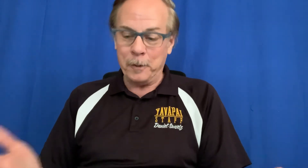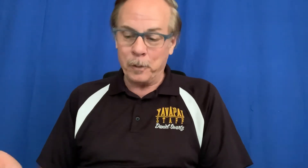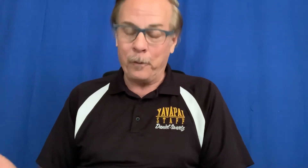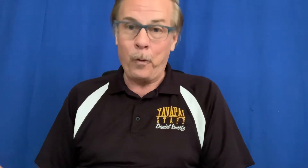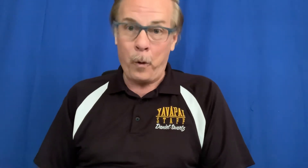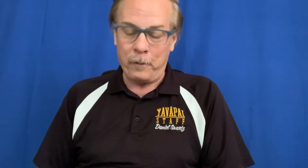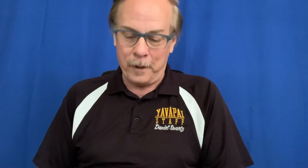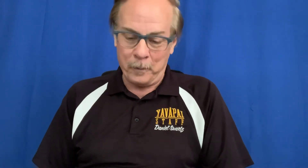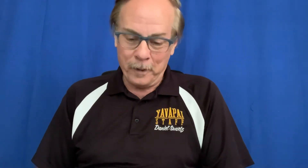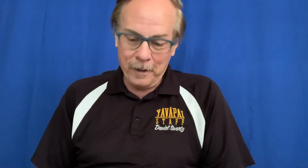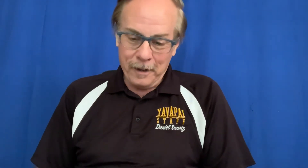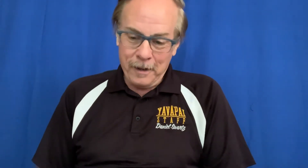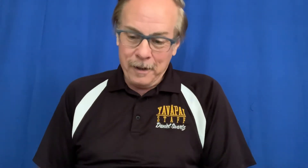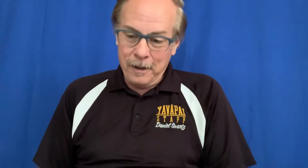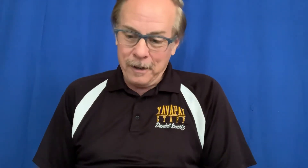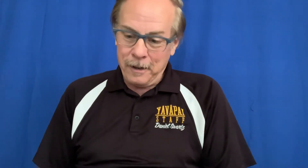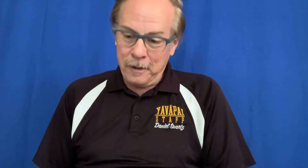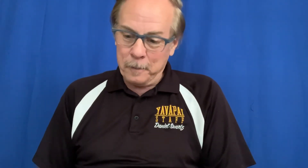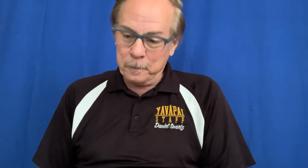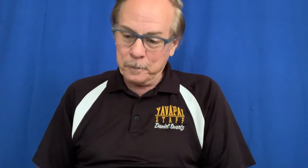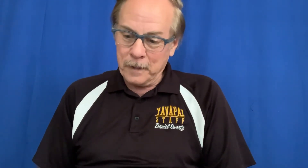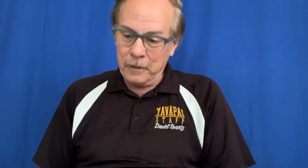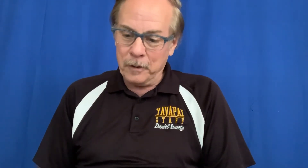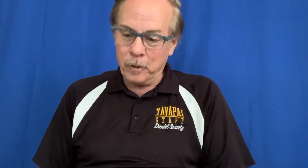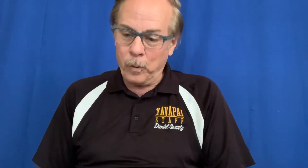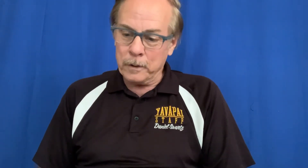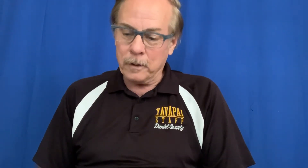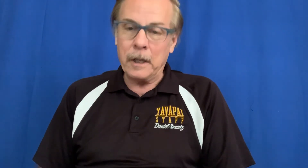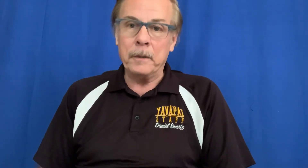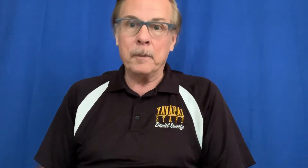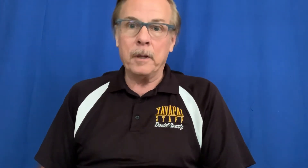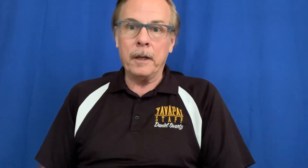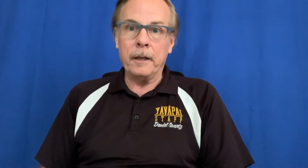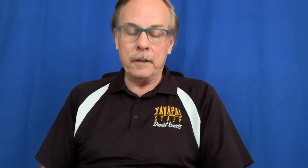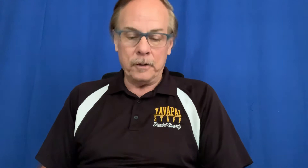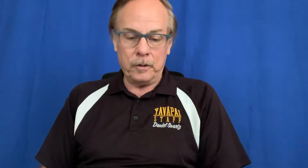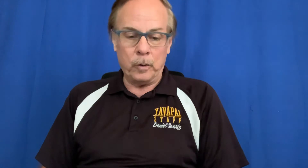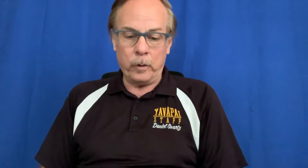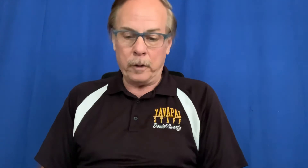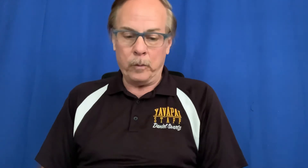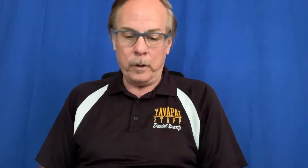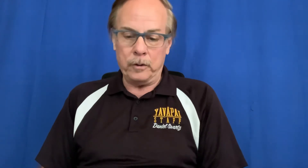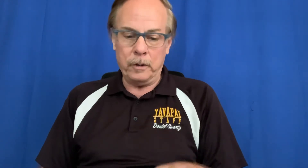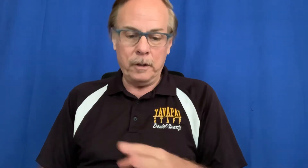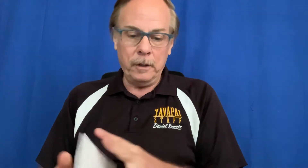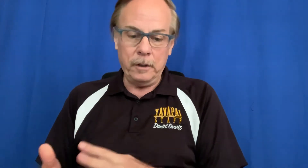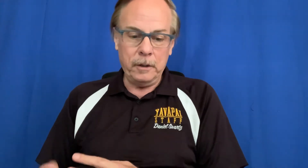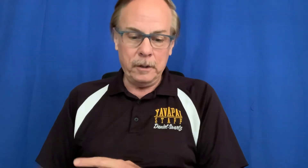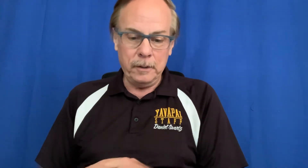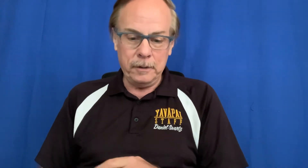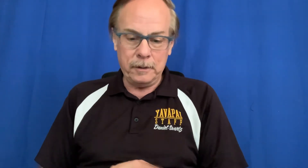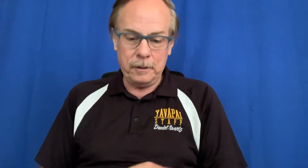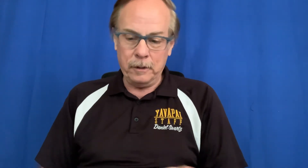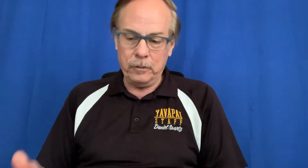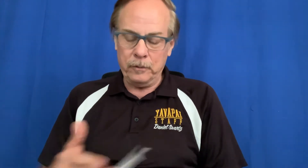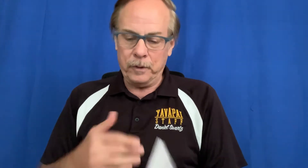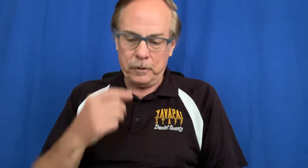are 4 of them. And these are ones that have come into play in this story, which is a true fish